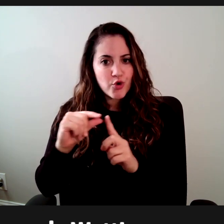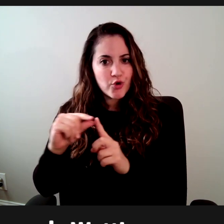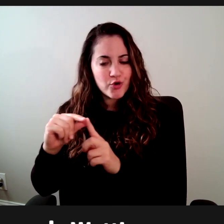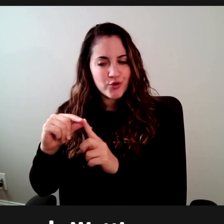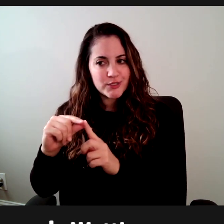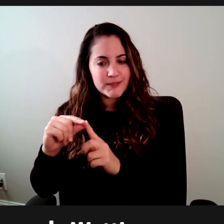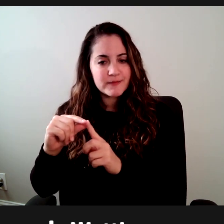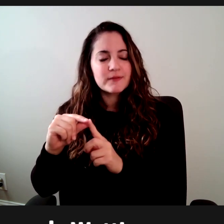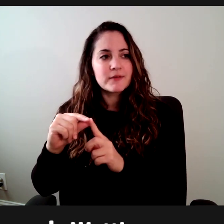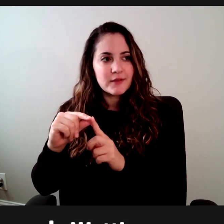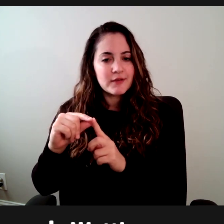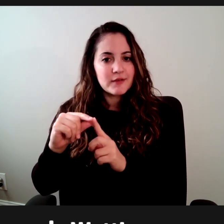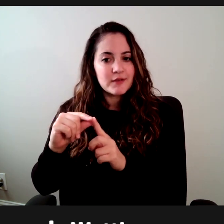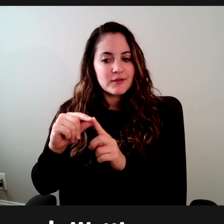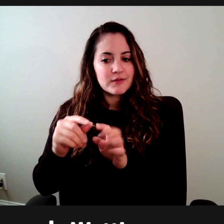the words, and I